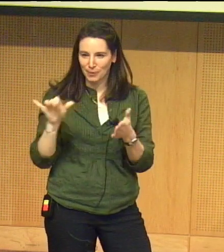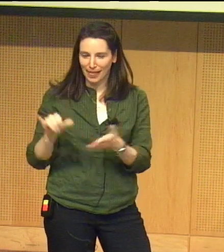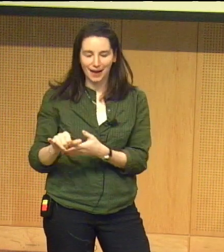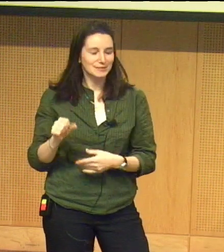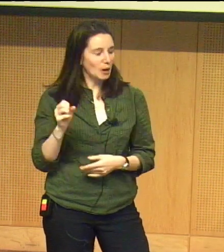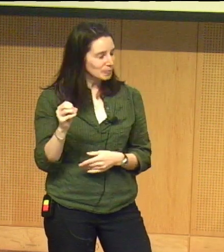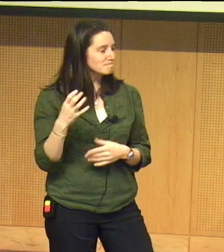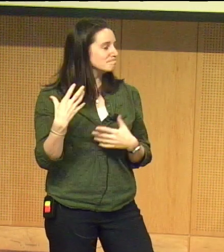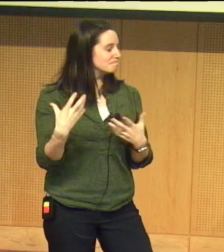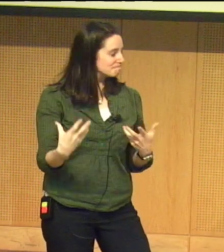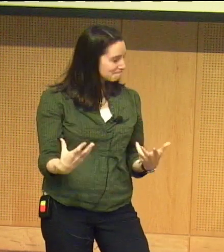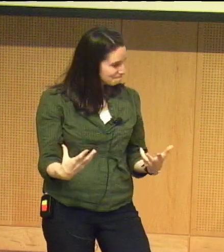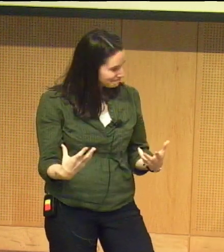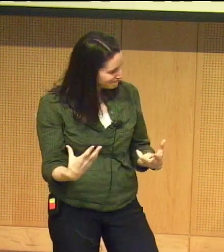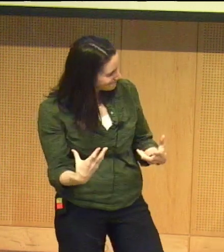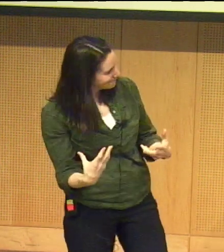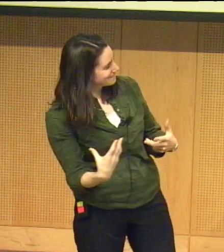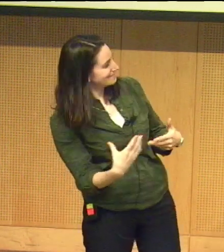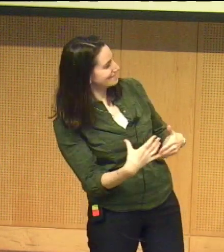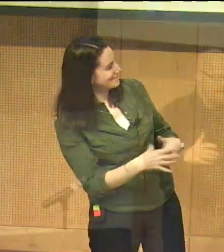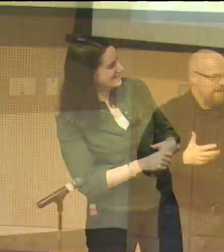one of our favorite things. People throw stuff at you.